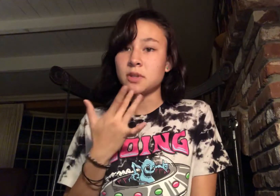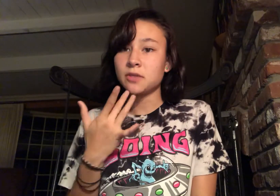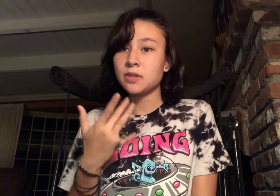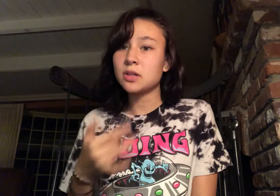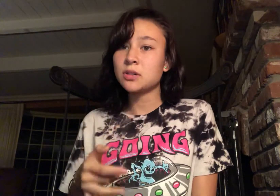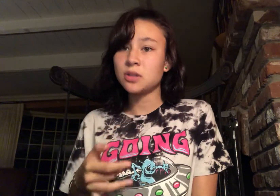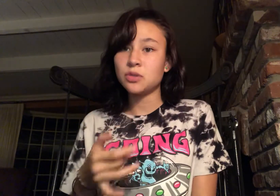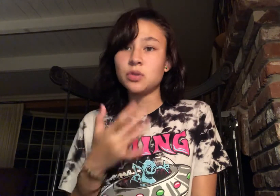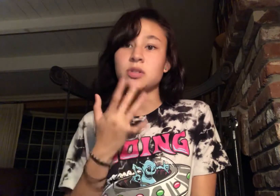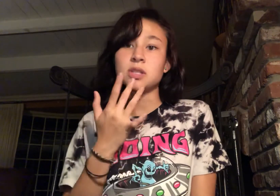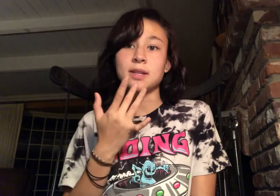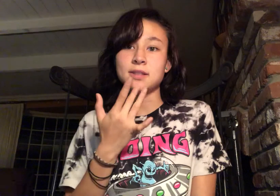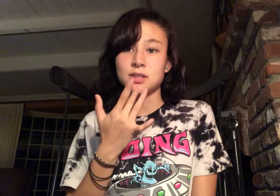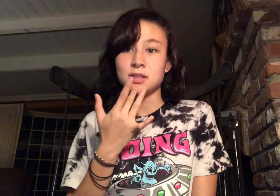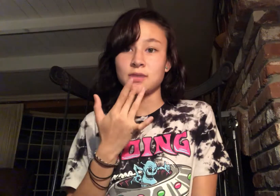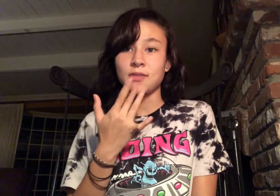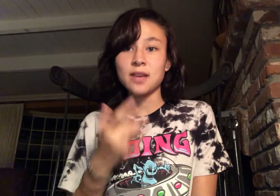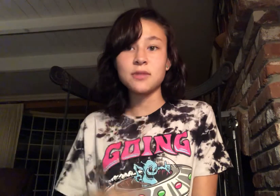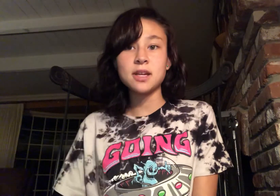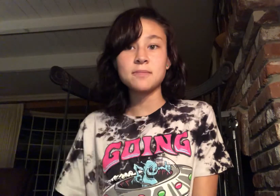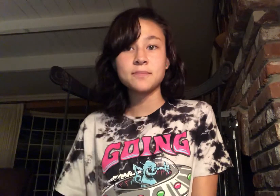middle finger to your chin. So this is favorite.